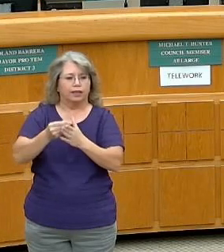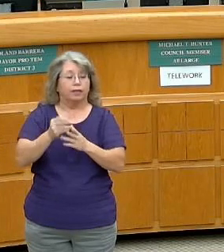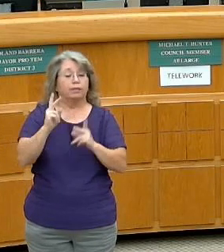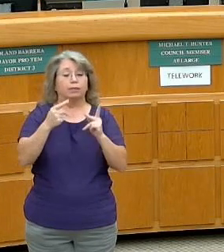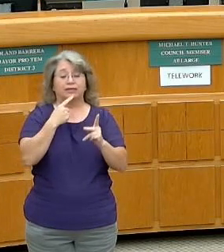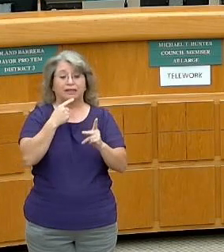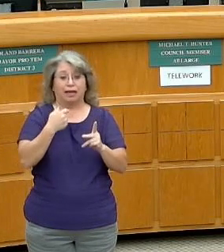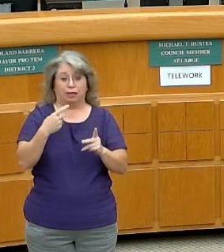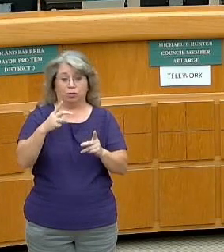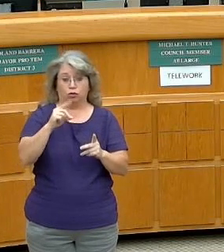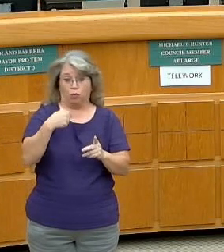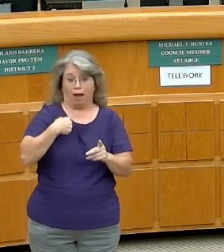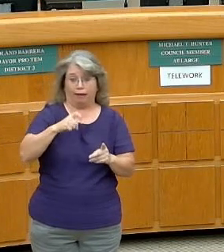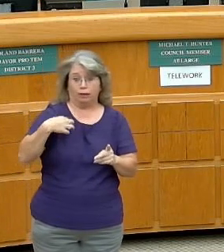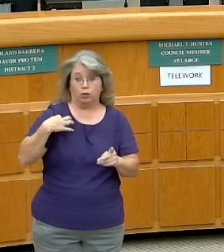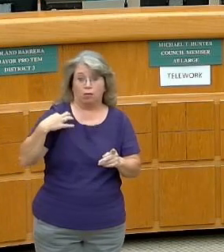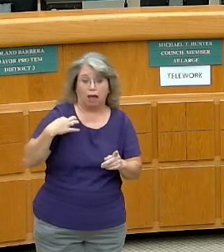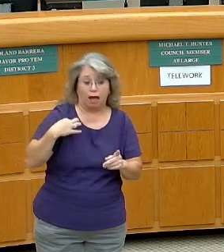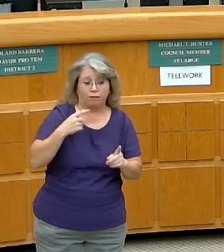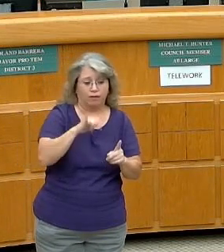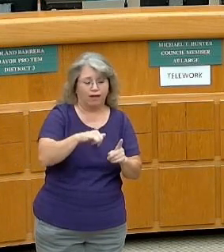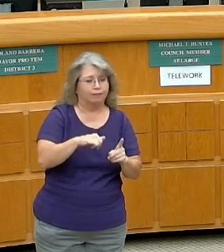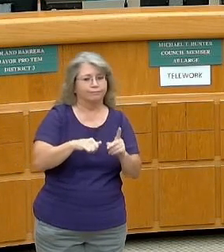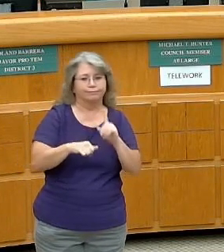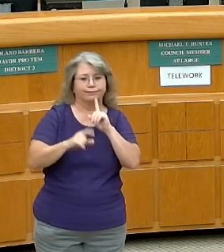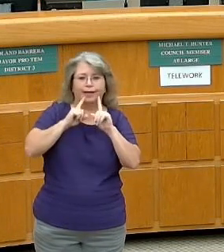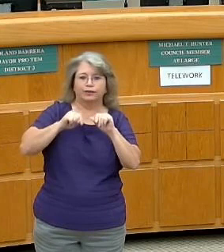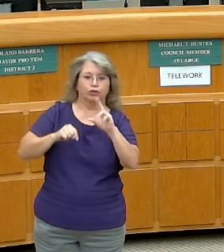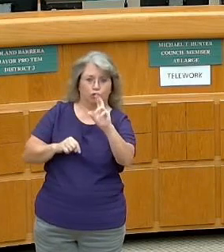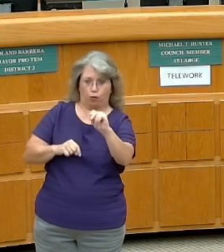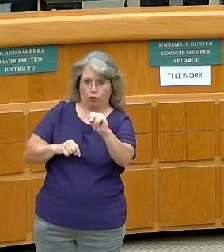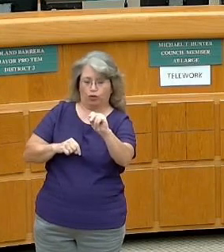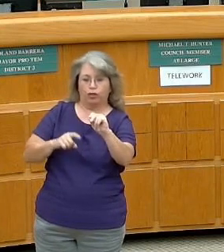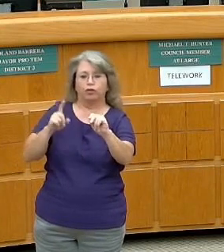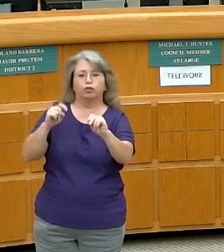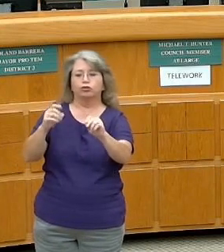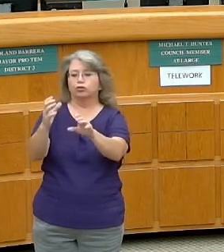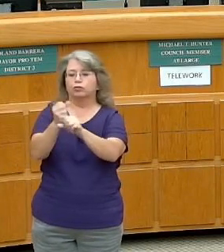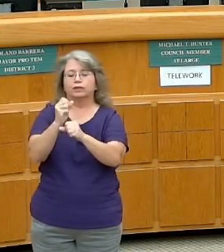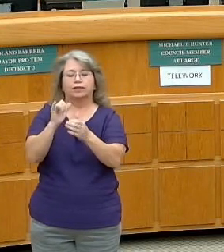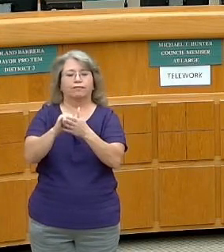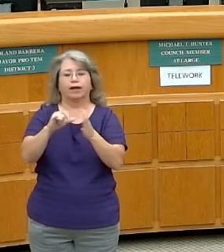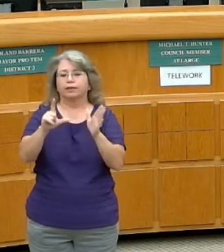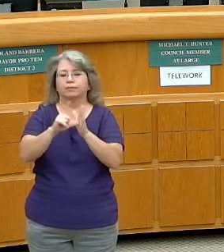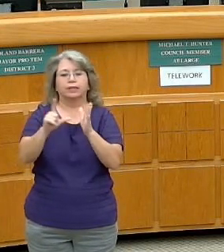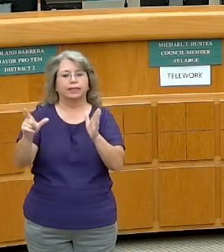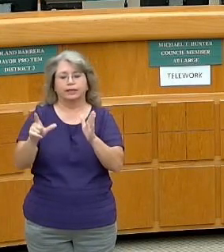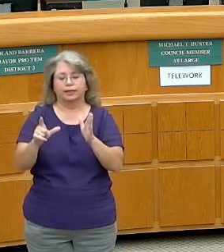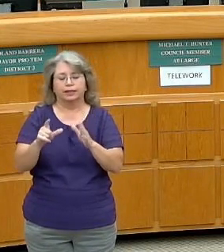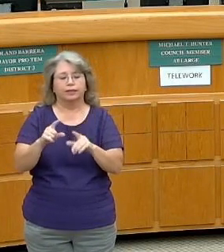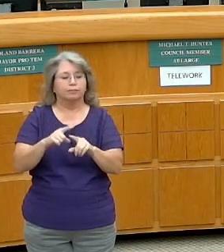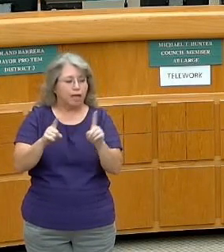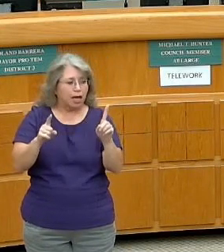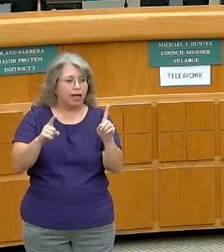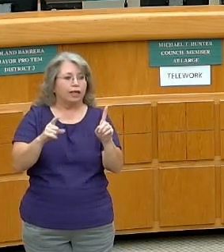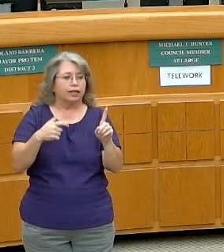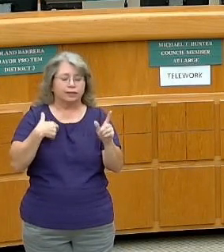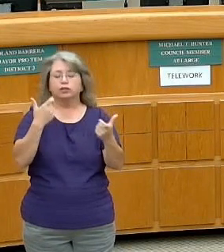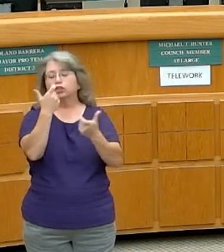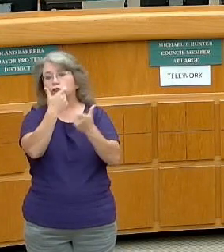that automatically over the next 2 to 3 weeks. Of course, in a country as many people as ours, there's going to be certain instances